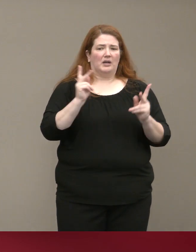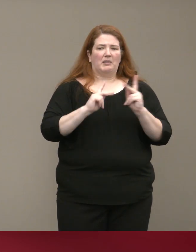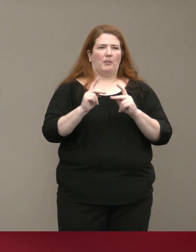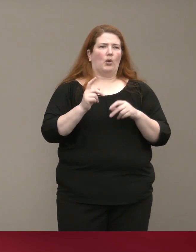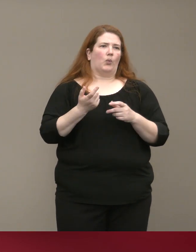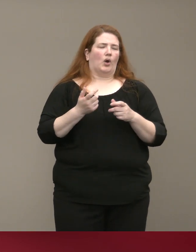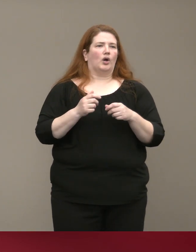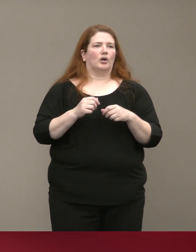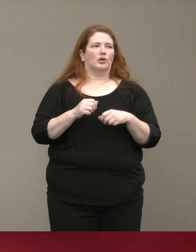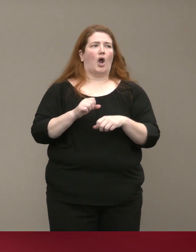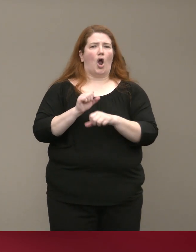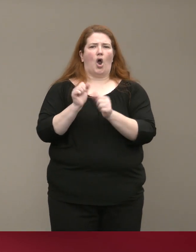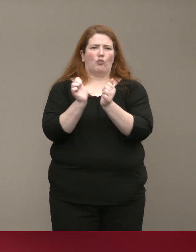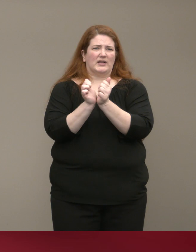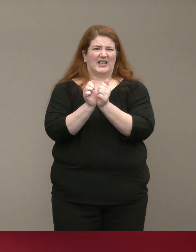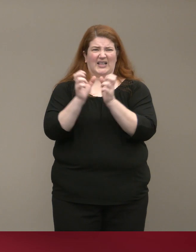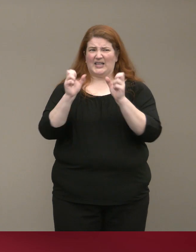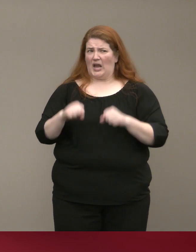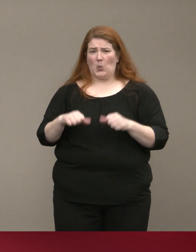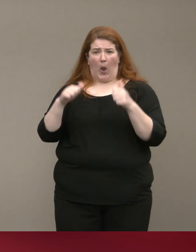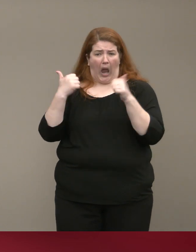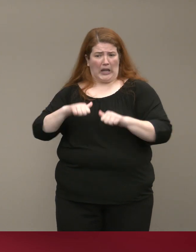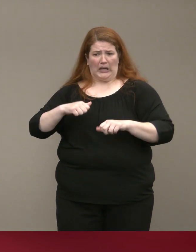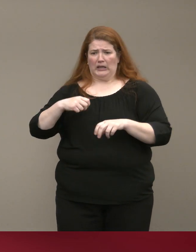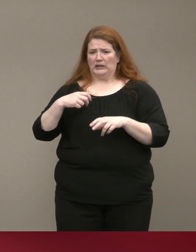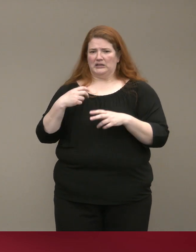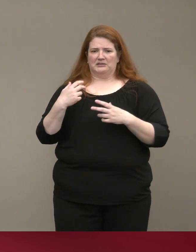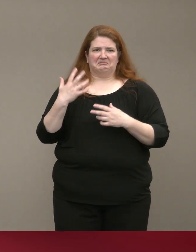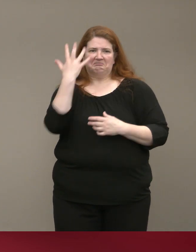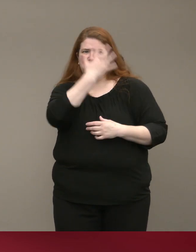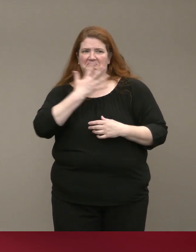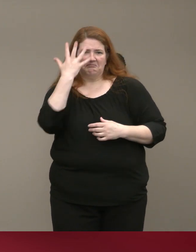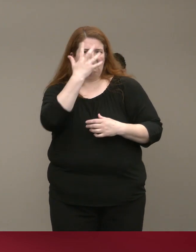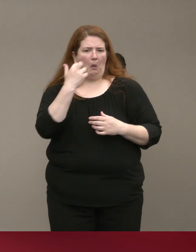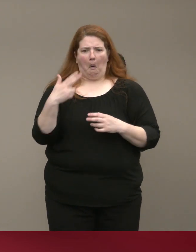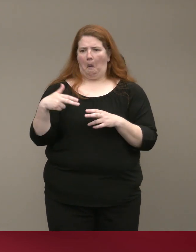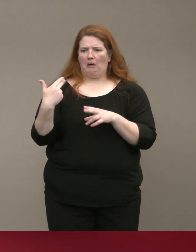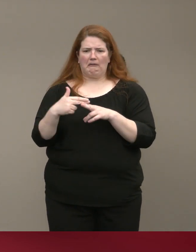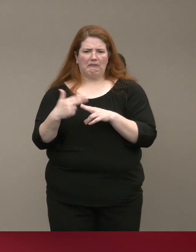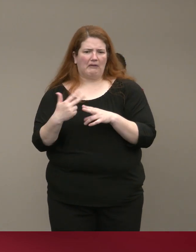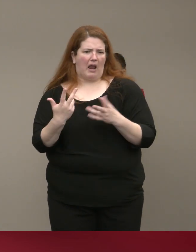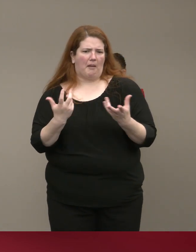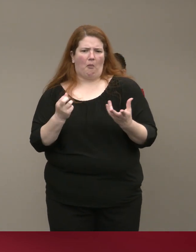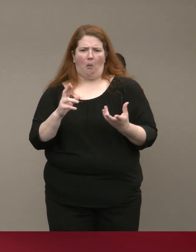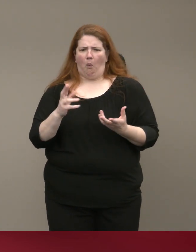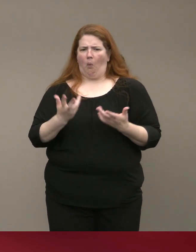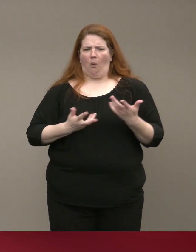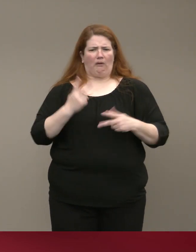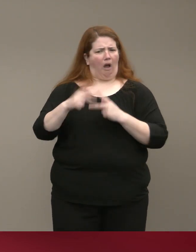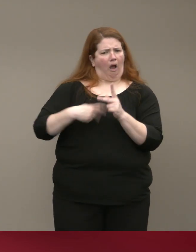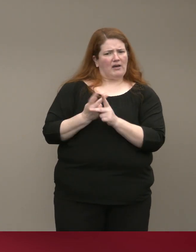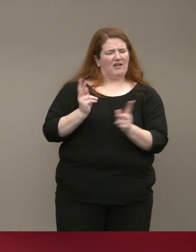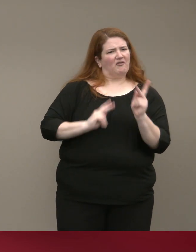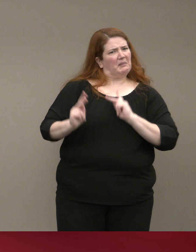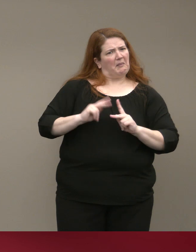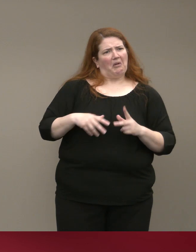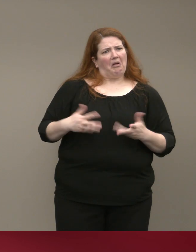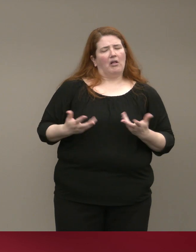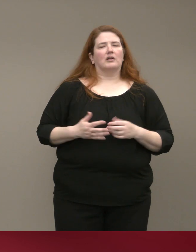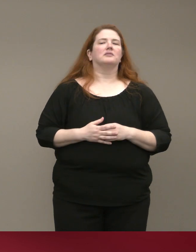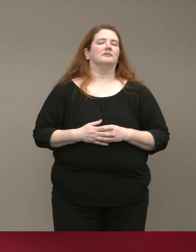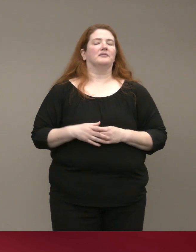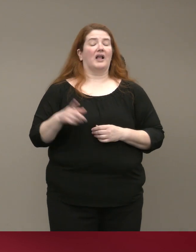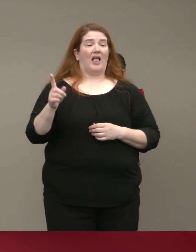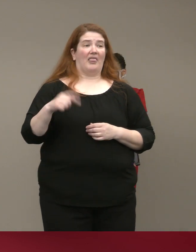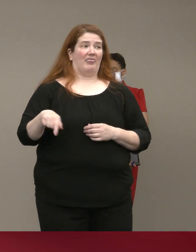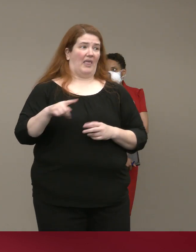Can you characterize them in any way? I mean, you know. Sure. What I can characterize is that they were very